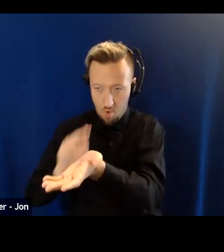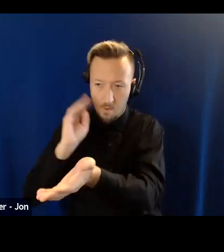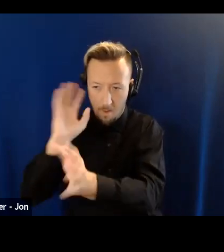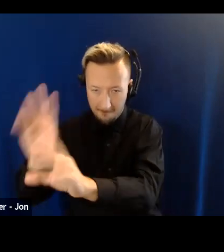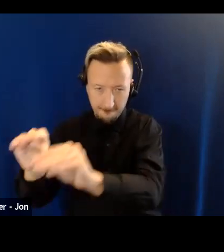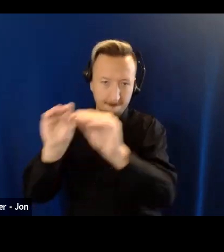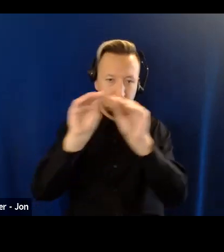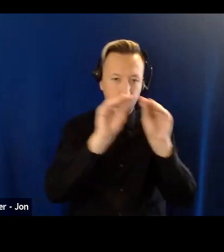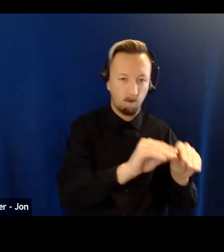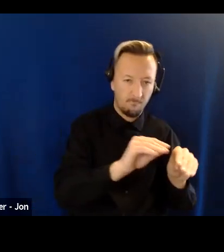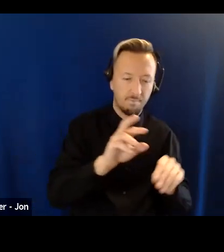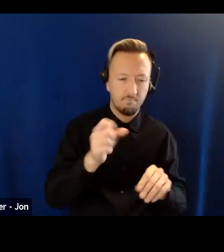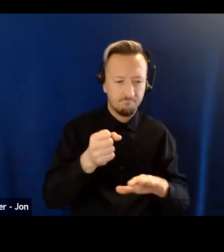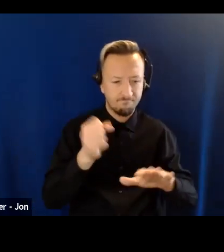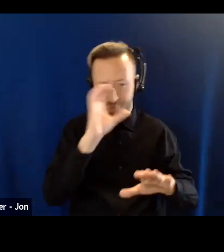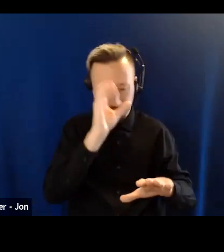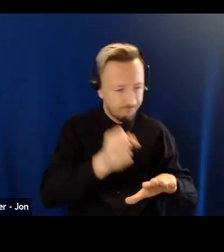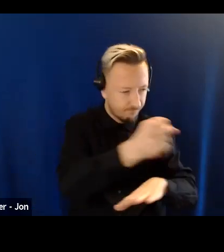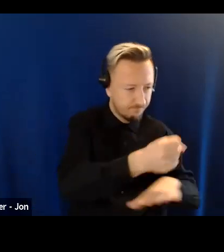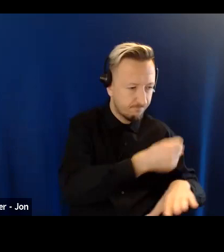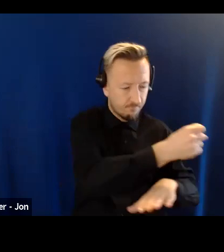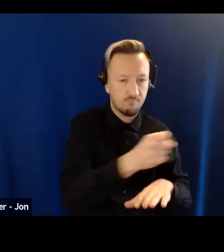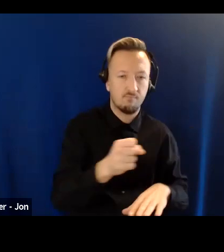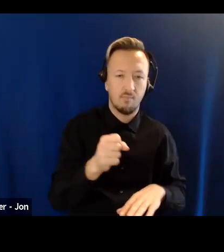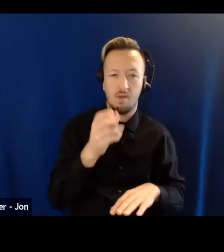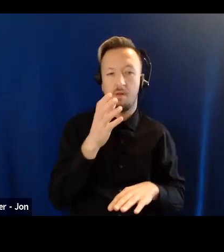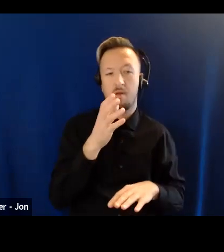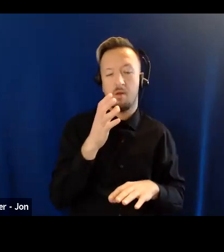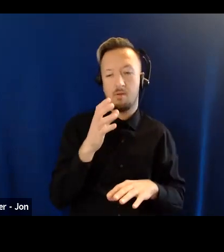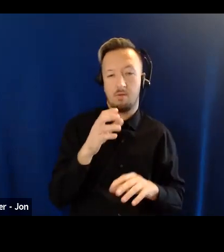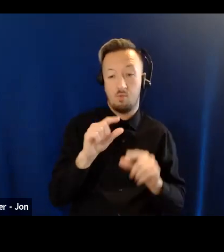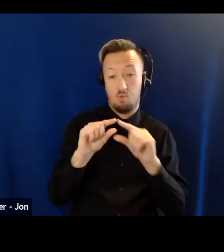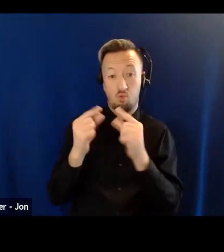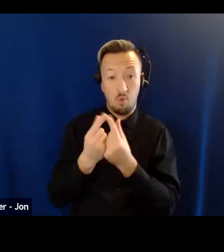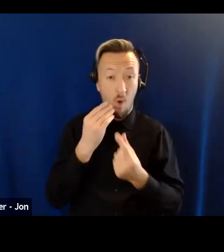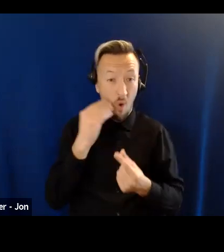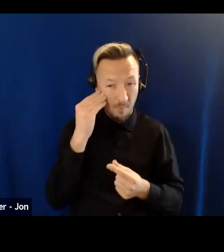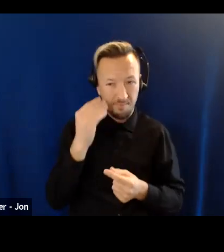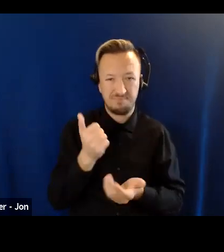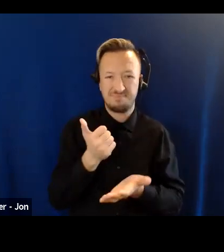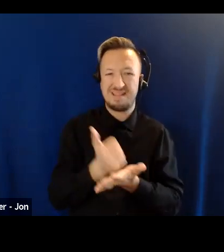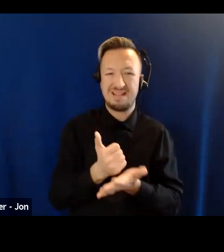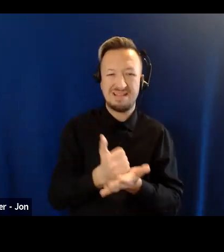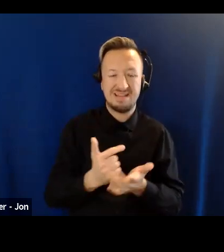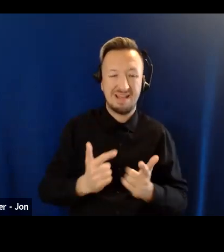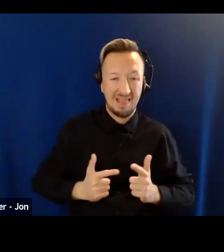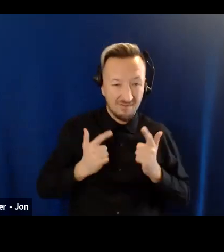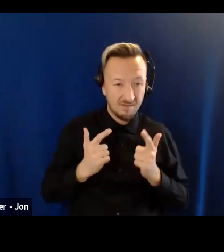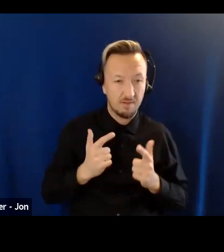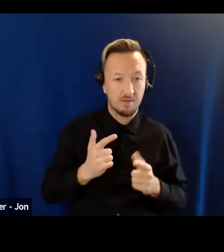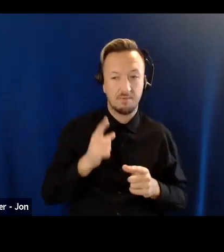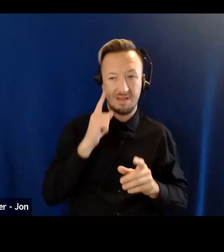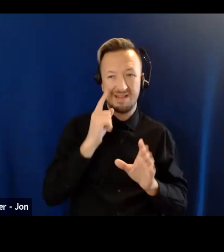determined from nursing facilities, from group homes, from assisted living facilities, from